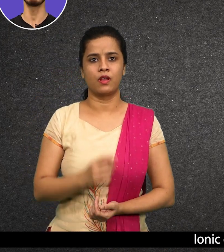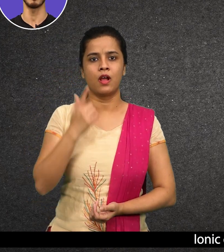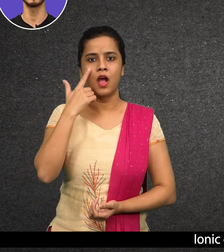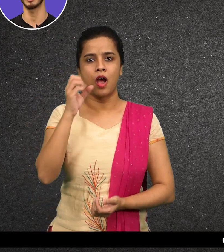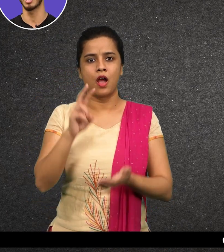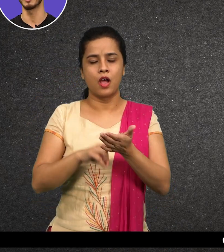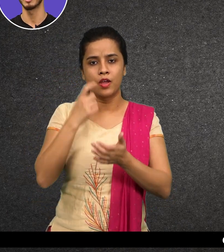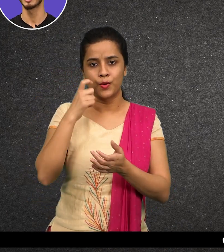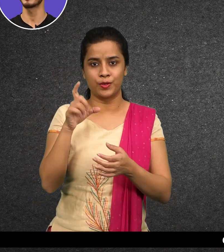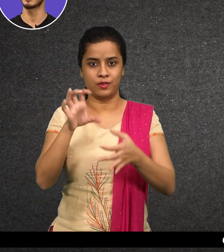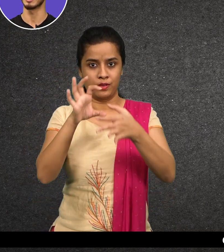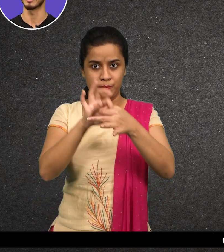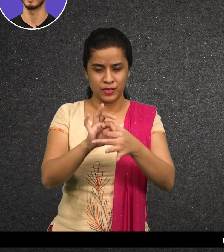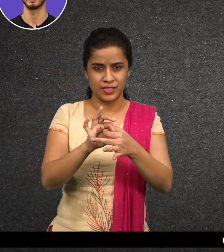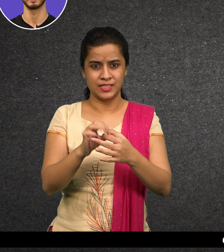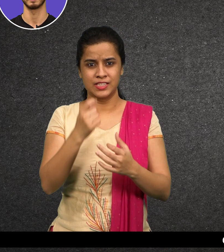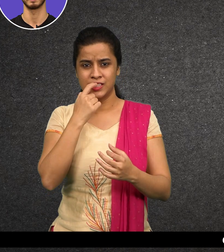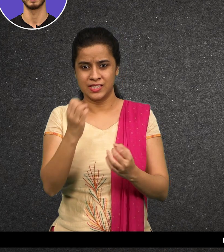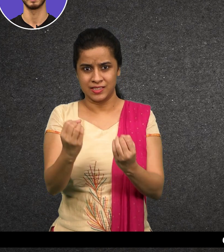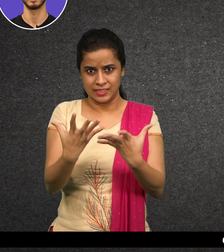Ionic compounds are crystalline.